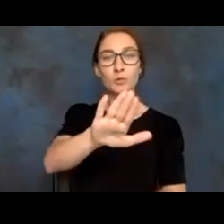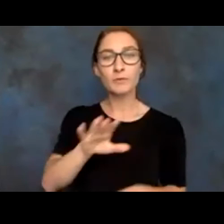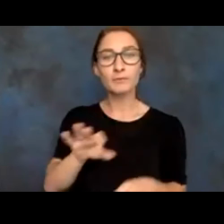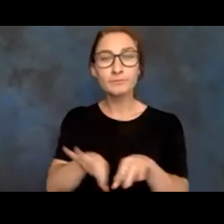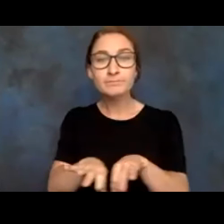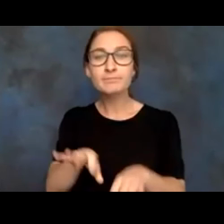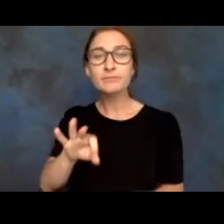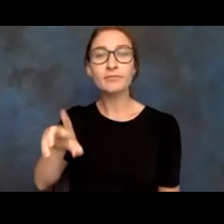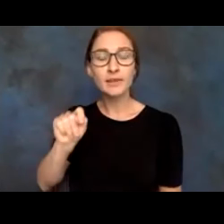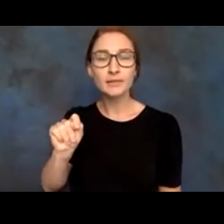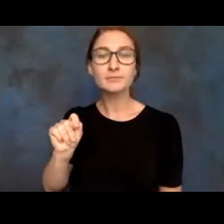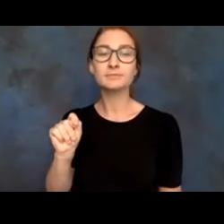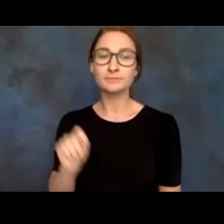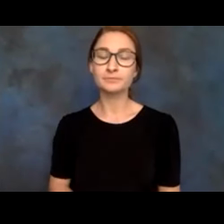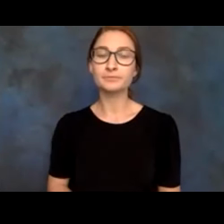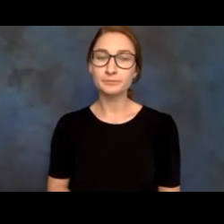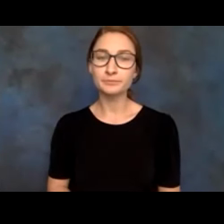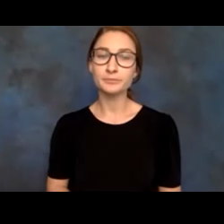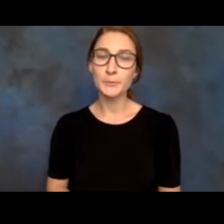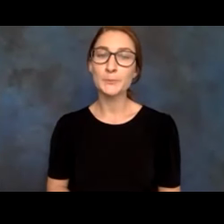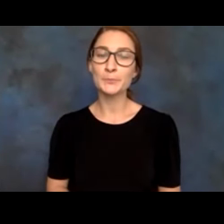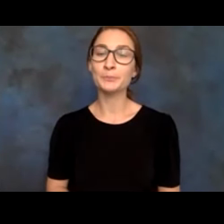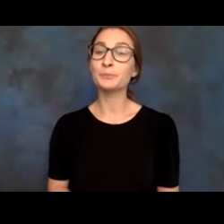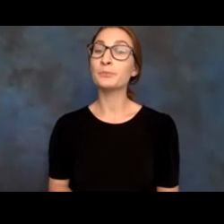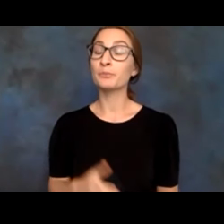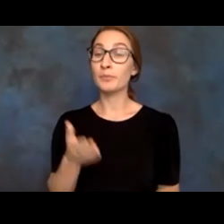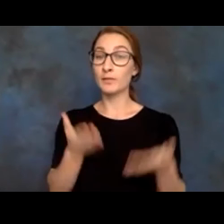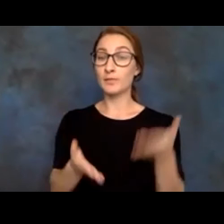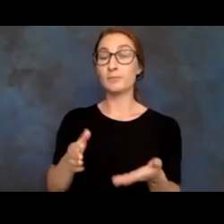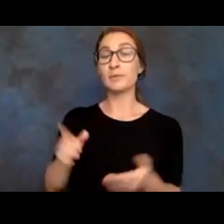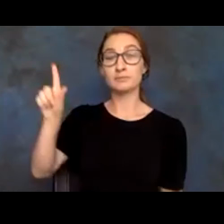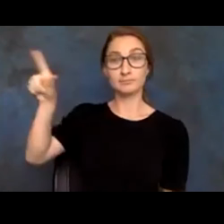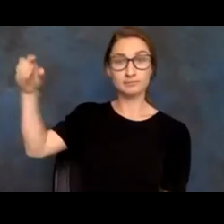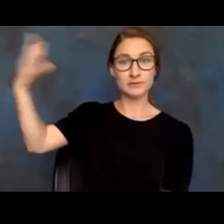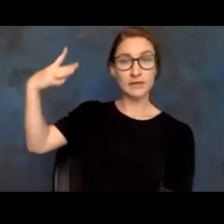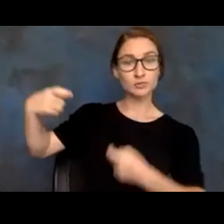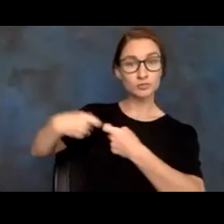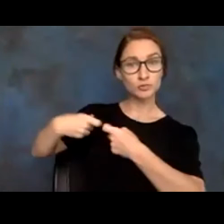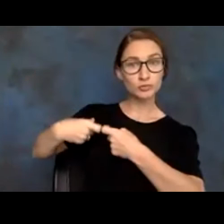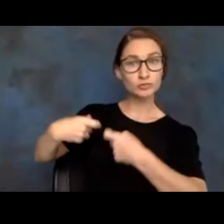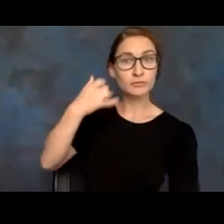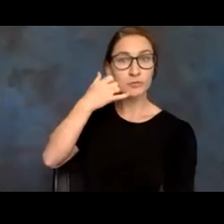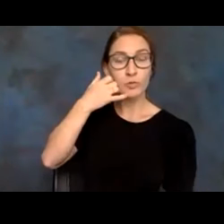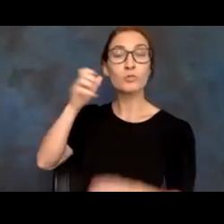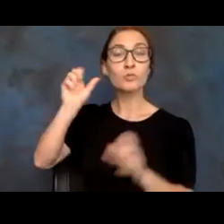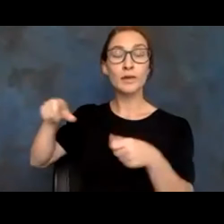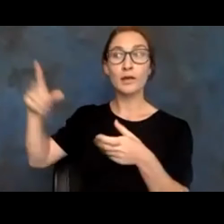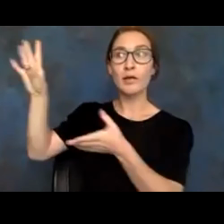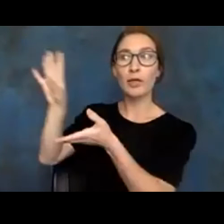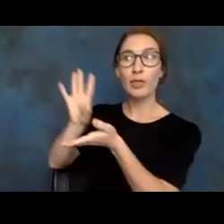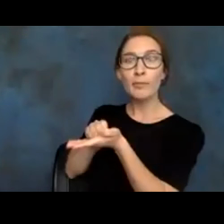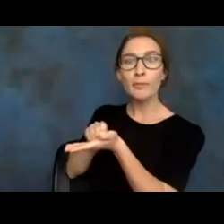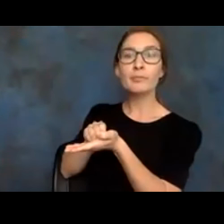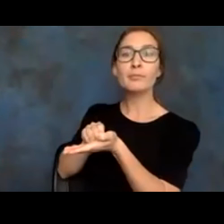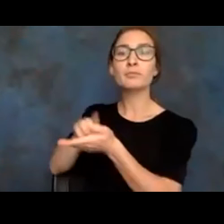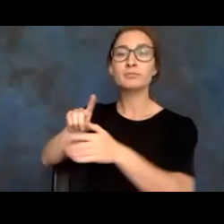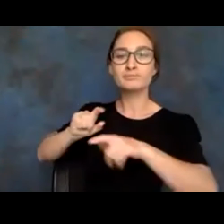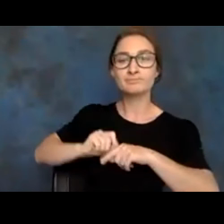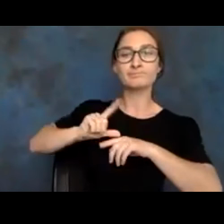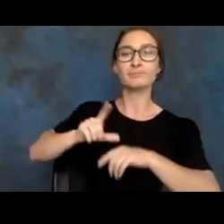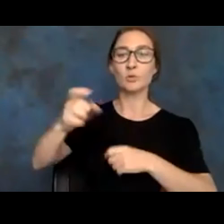And have a solar cell charger that would be able to charge your phone for when the power goes out for an extended amount of